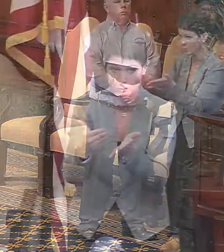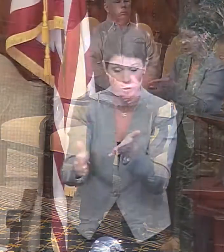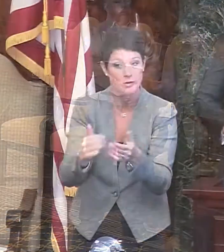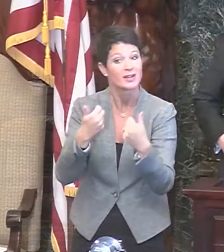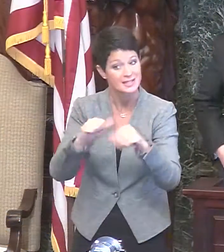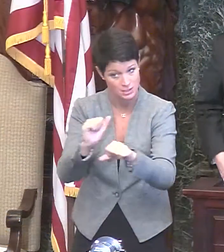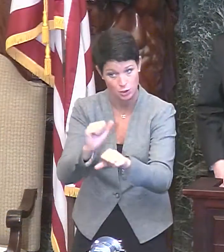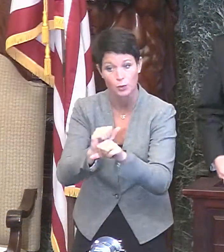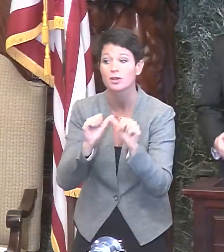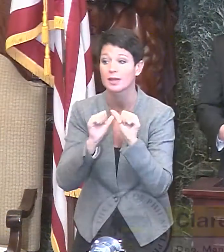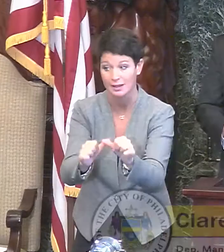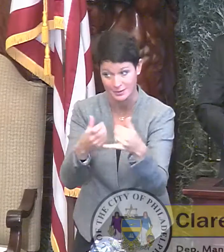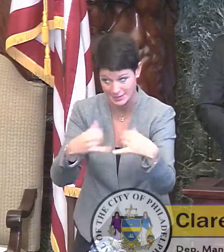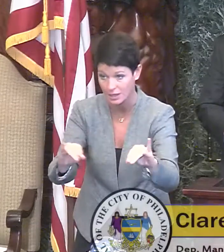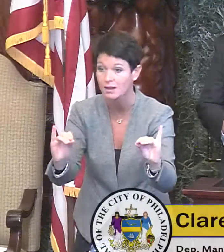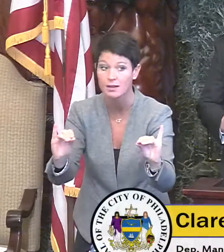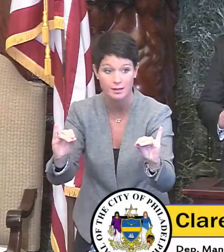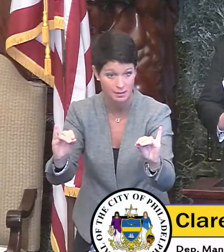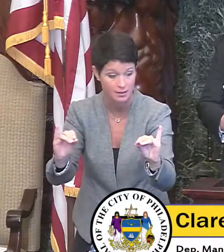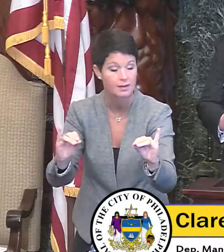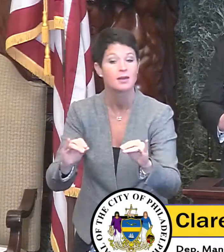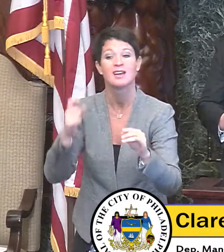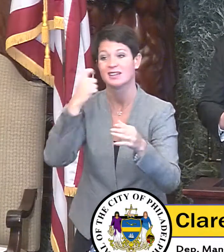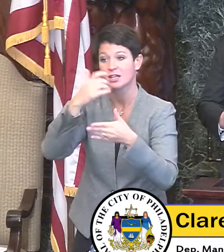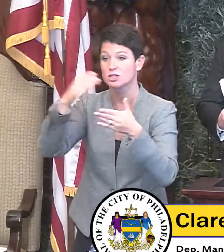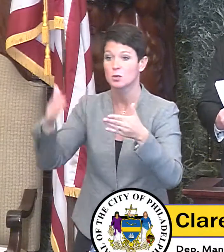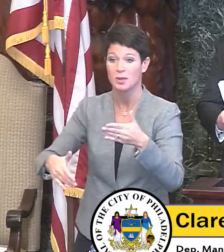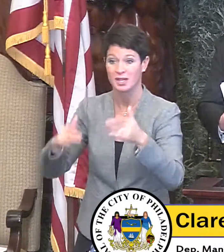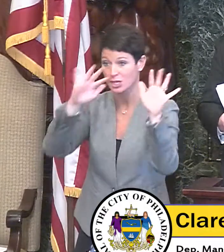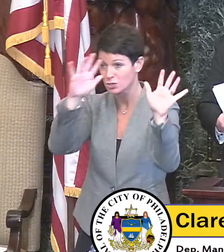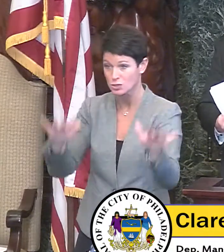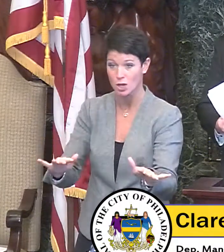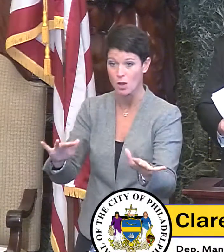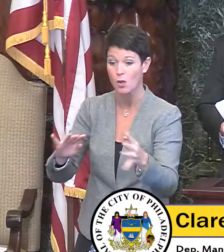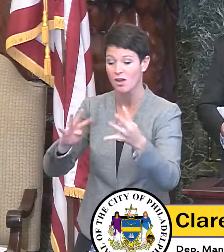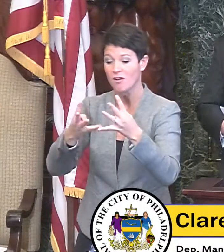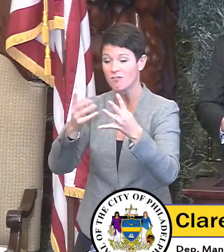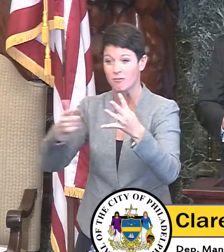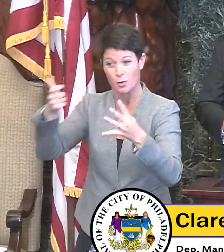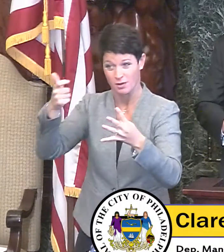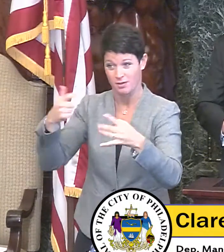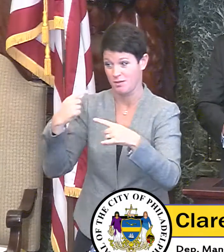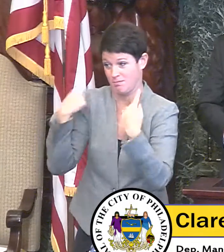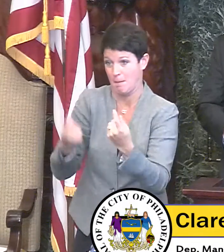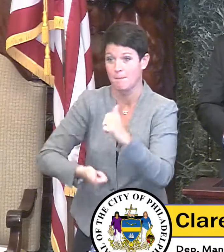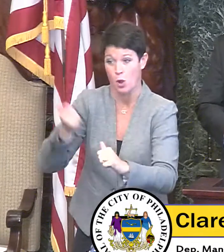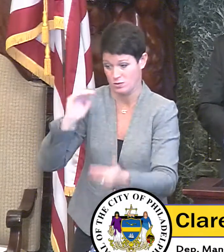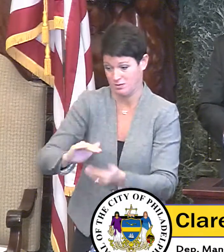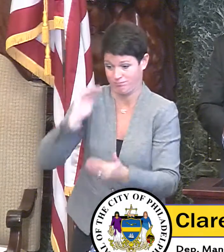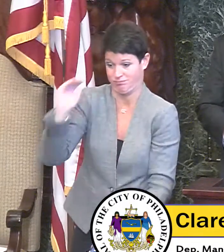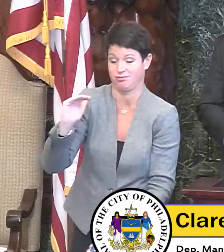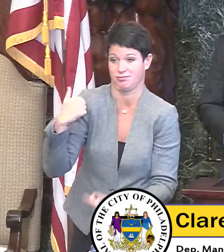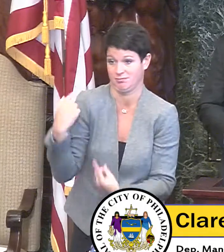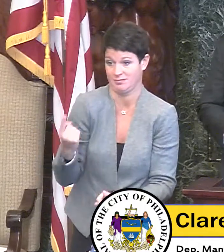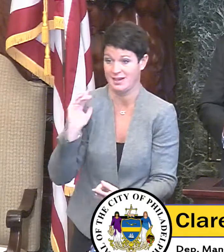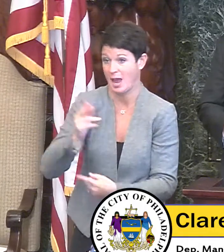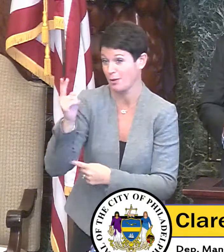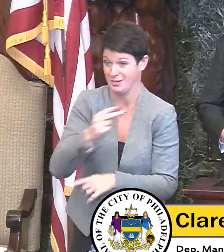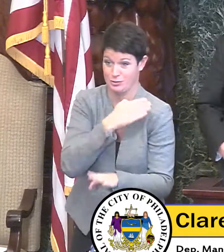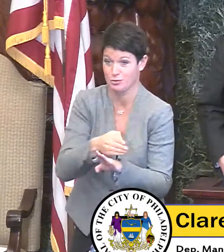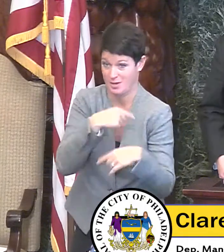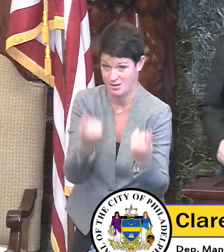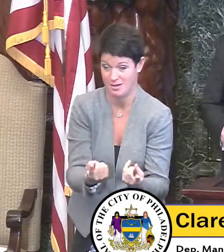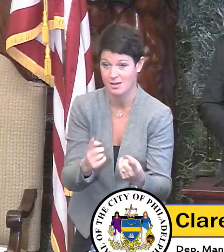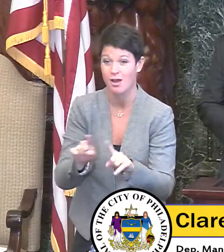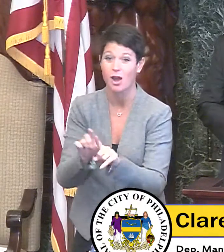are ongoing. This weekend's blizzard was the 4th greatest in our city's history, and accordingly, recovery will